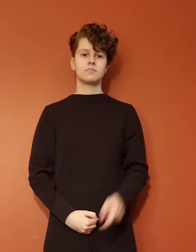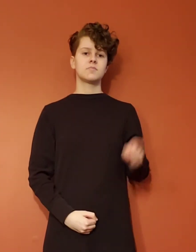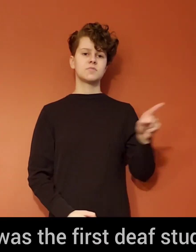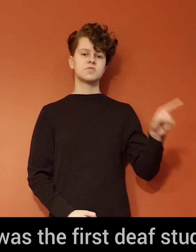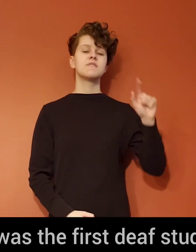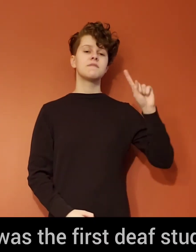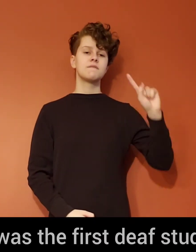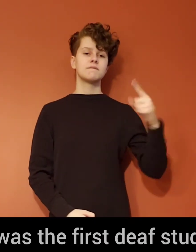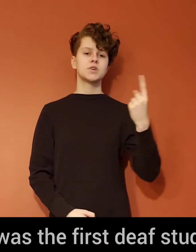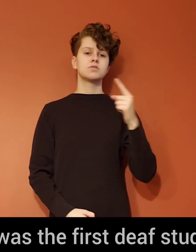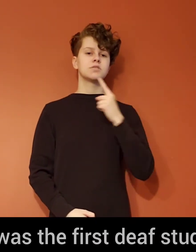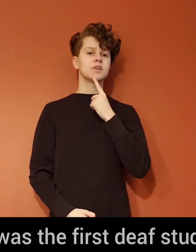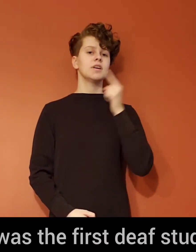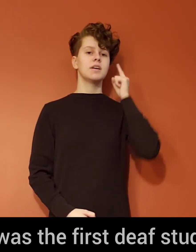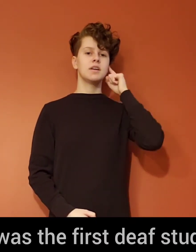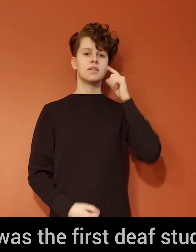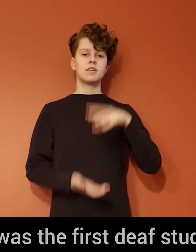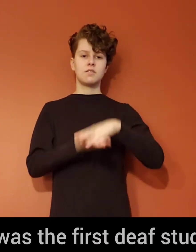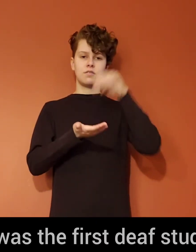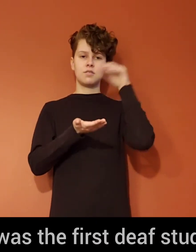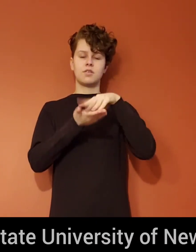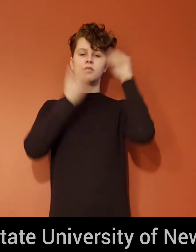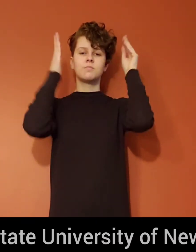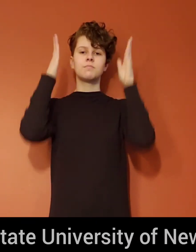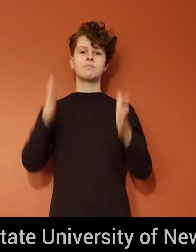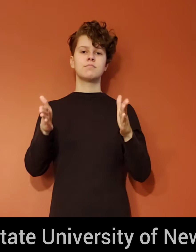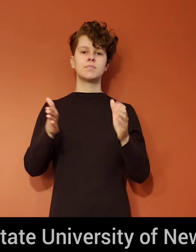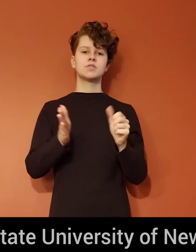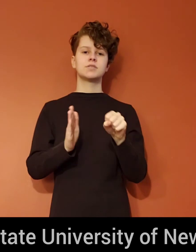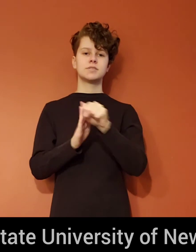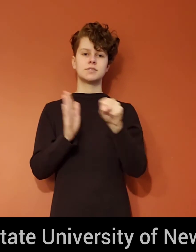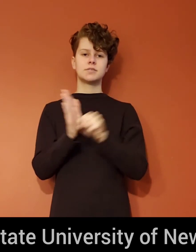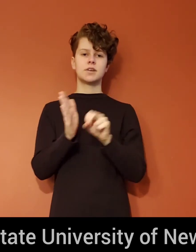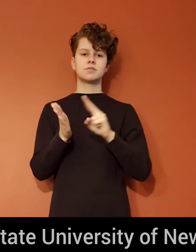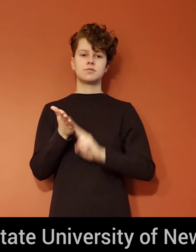She was the first deaf student at the State University of New York.